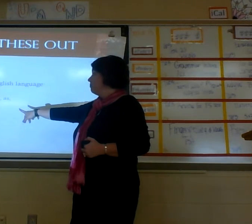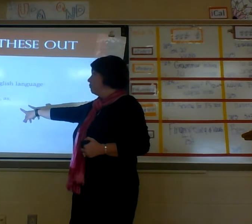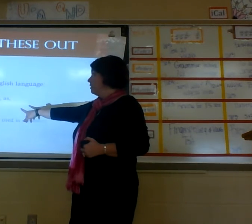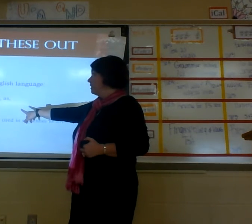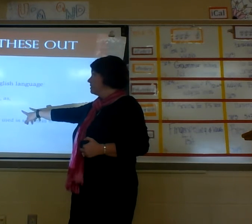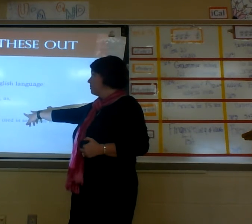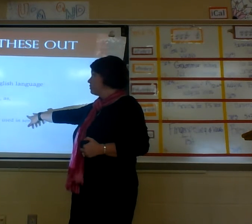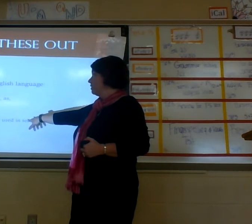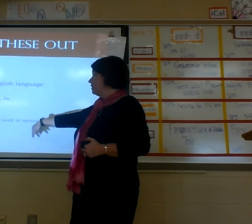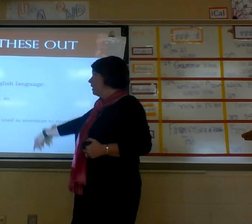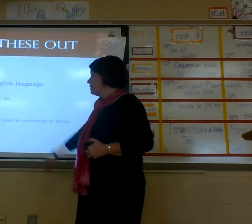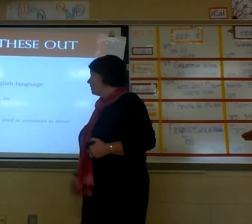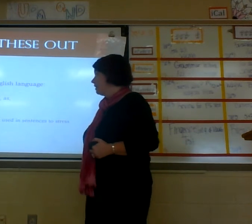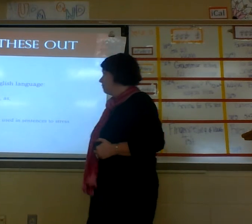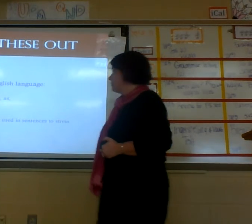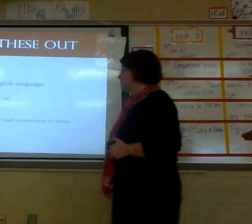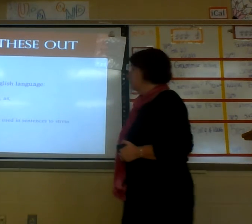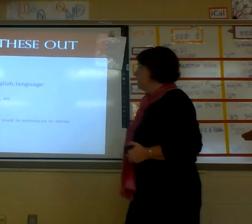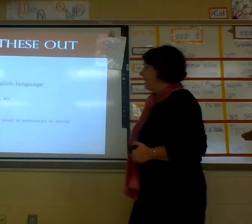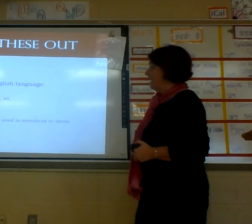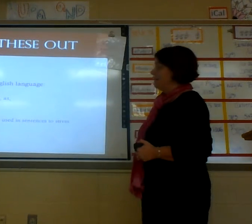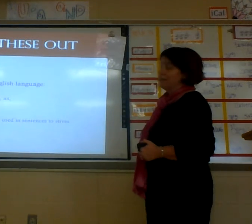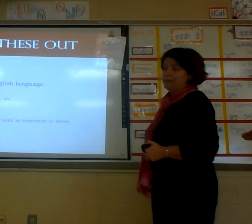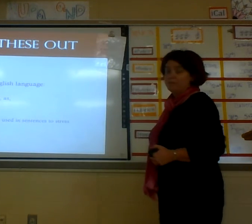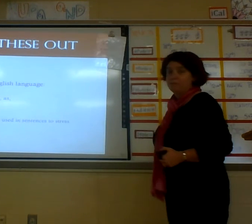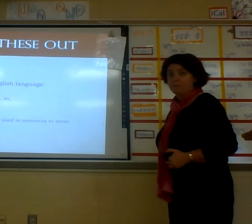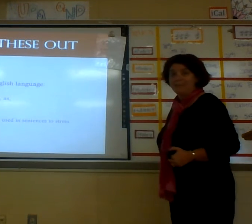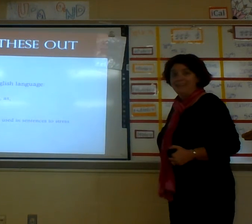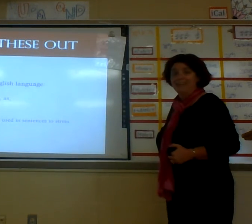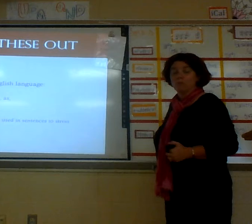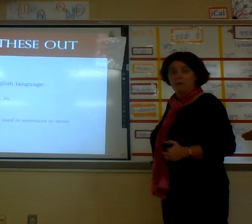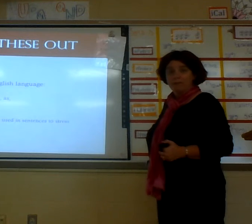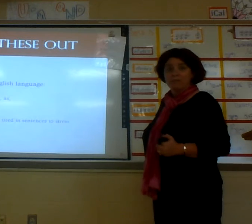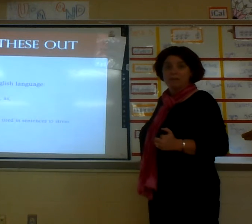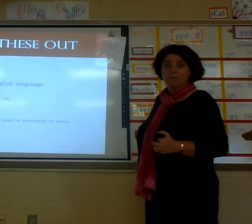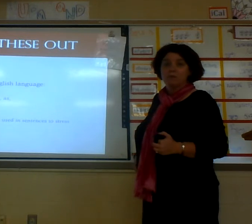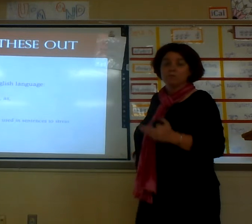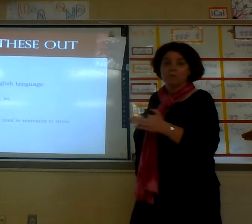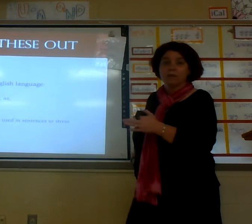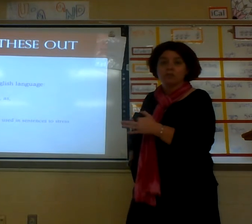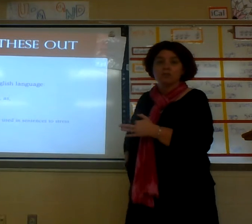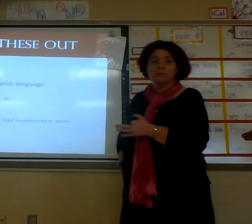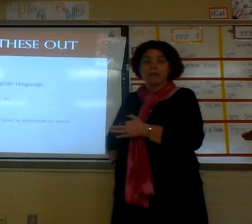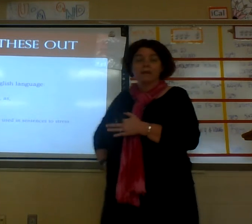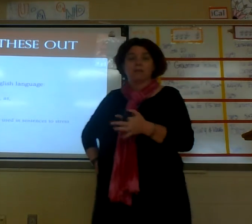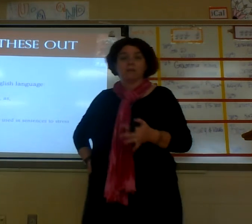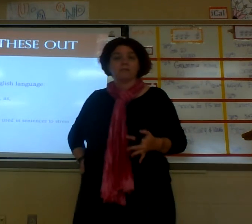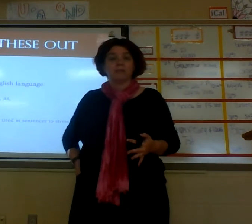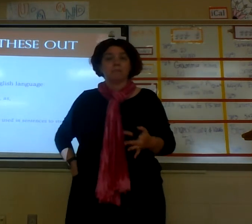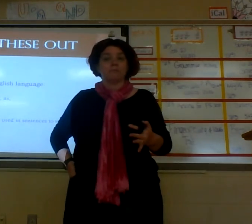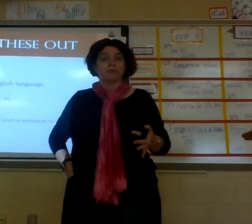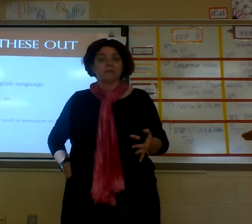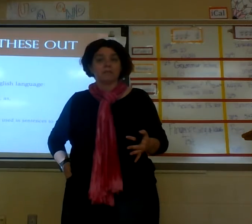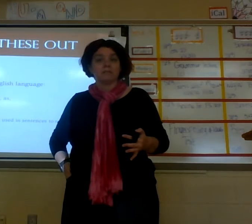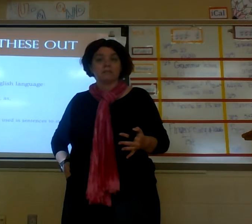With the exception, at times, and, if, in, and with can be used, and we actually use and in our example for our sentences